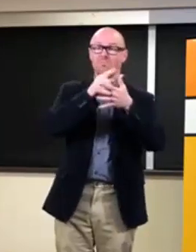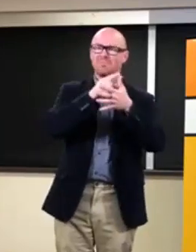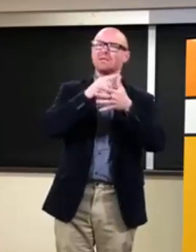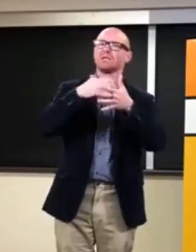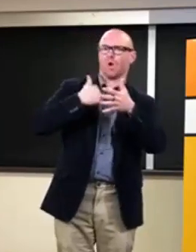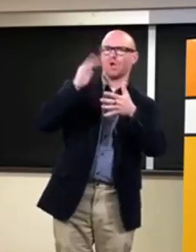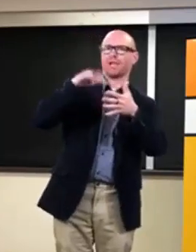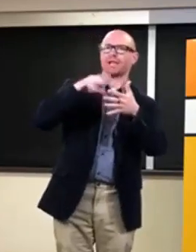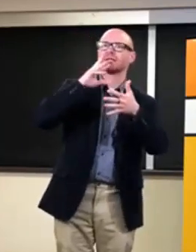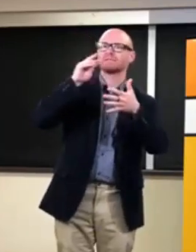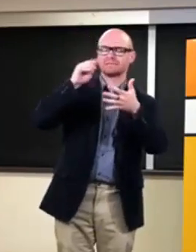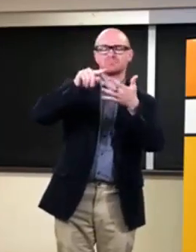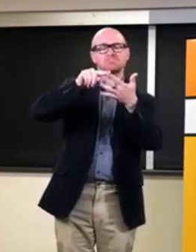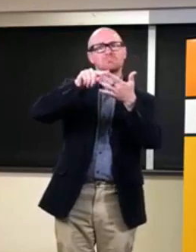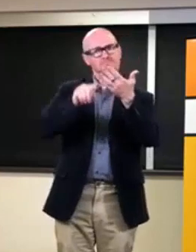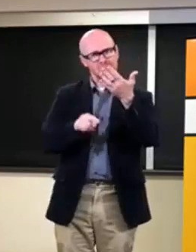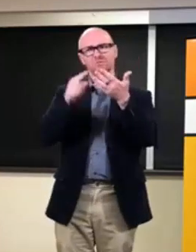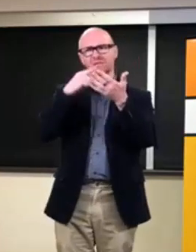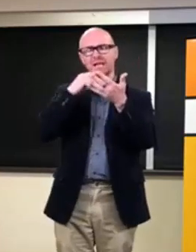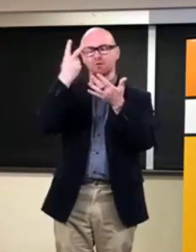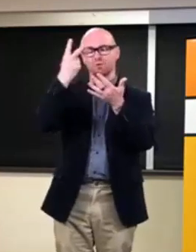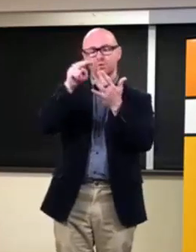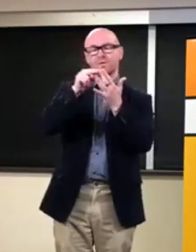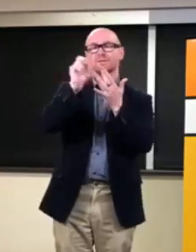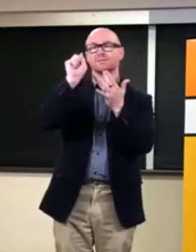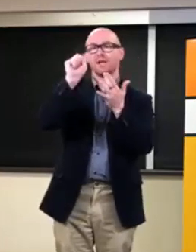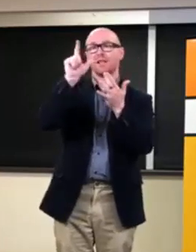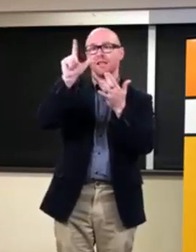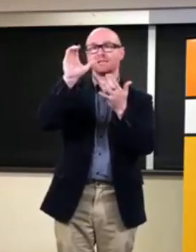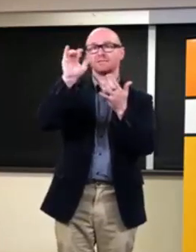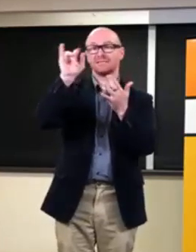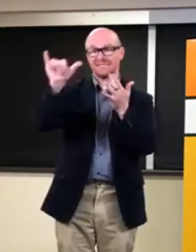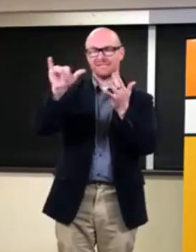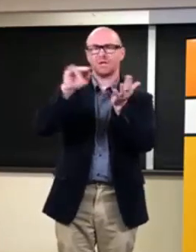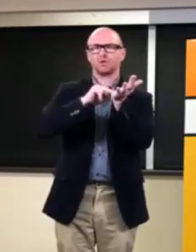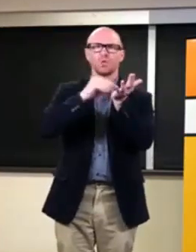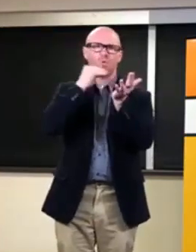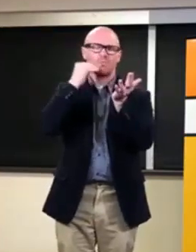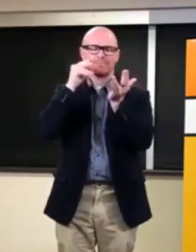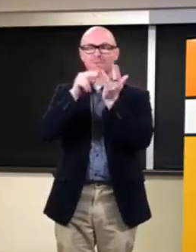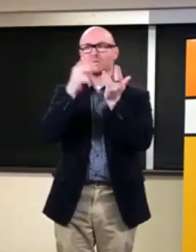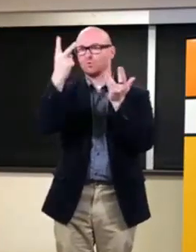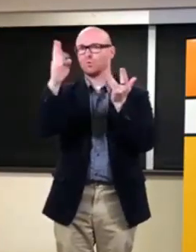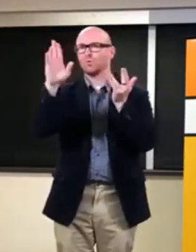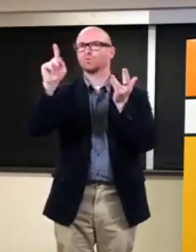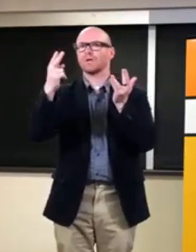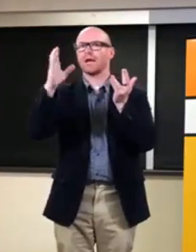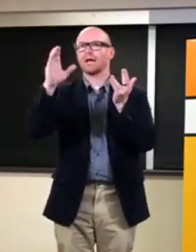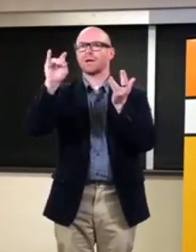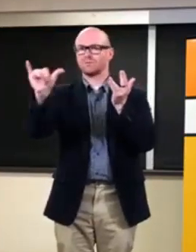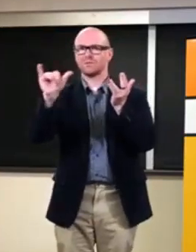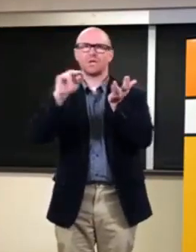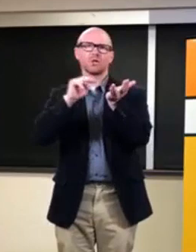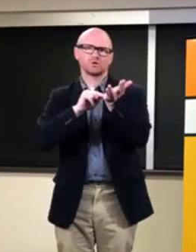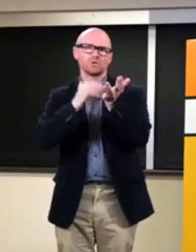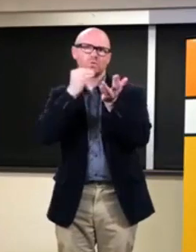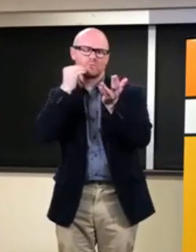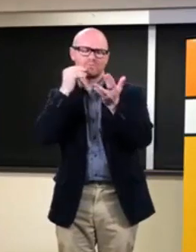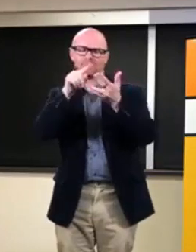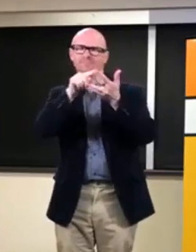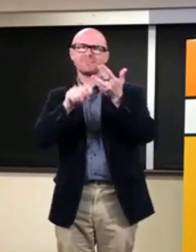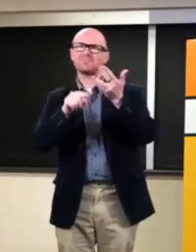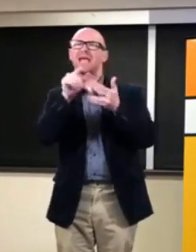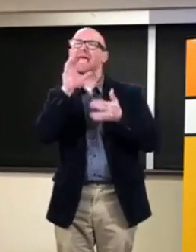The 2 at the Salt Lake City nursing home and the 2 at the Utah County nursing home? Sure. So the 4 deaths we're reporting today that are associated with long-term